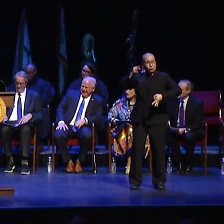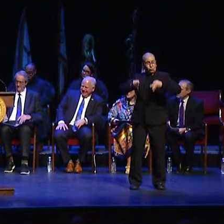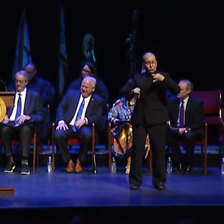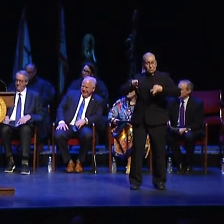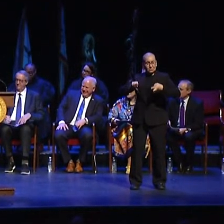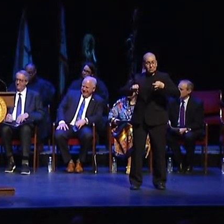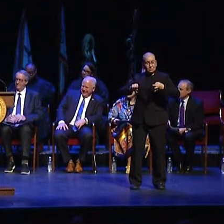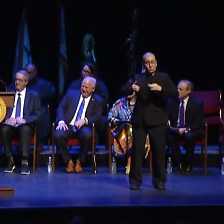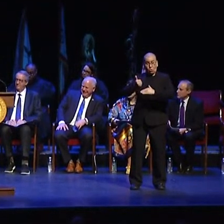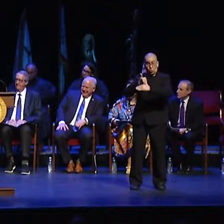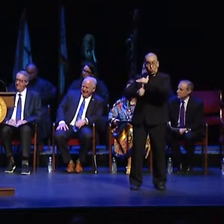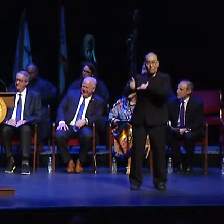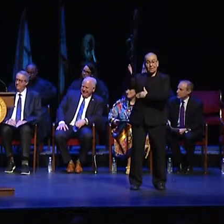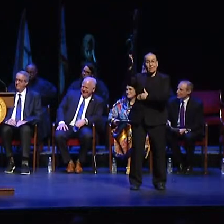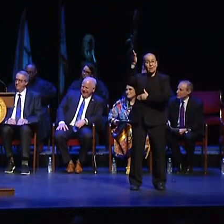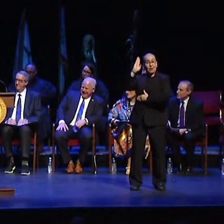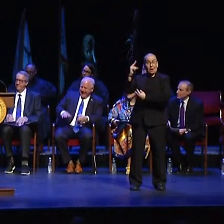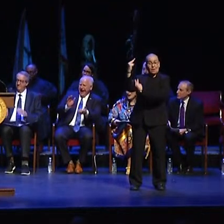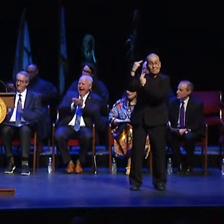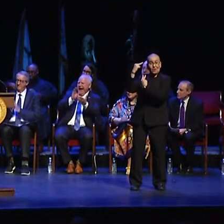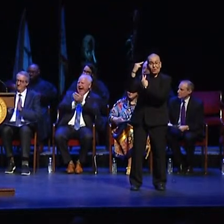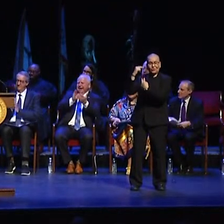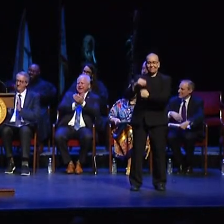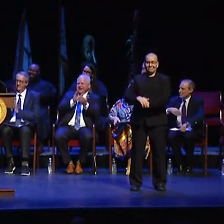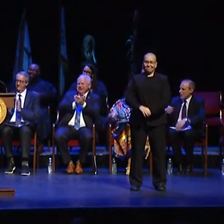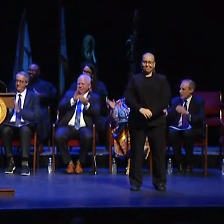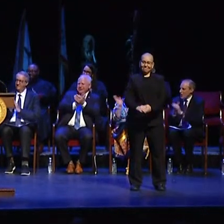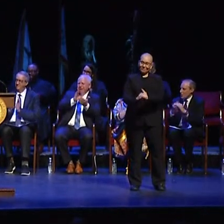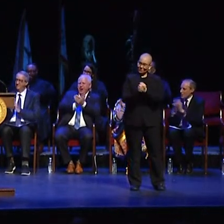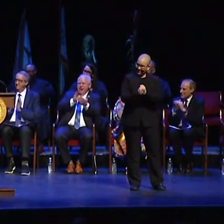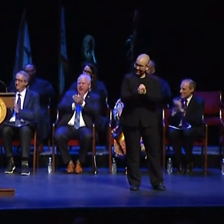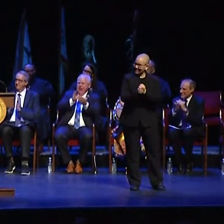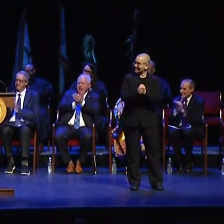God. So help me God. Congratulations.